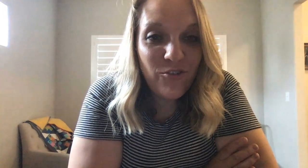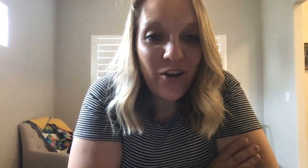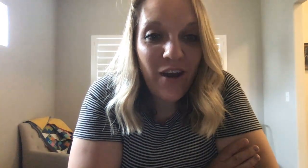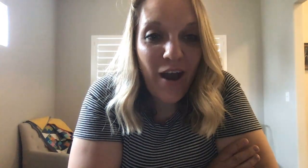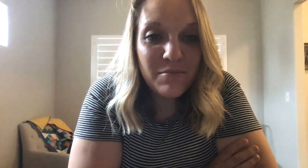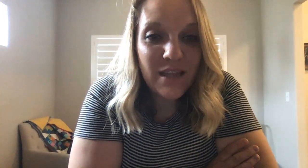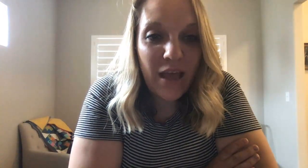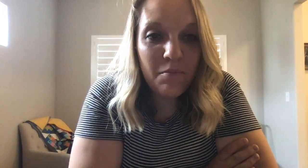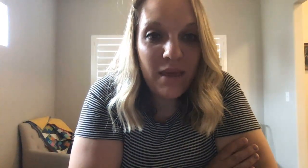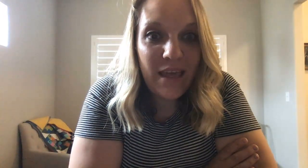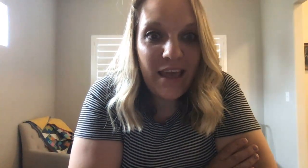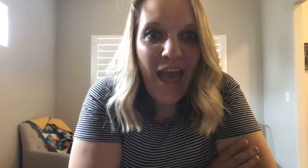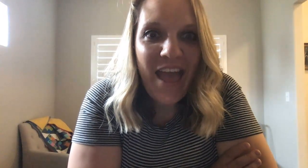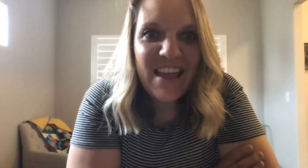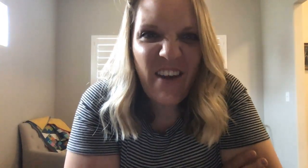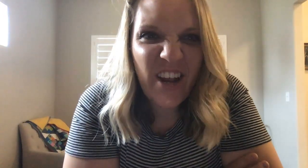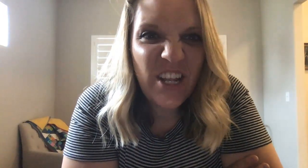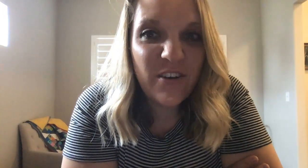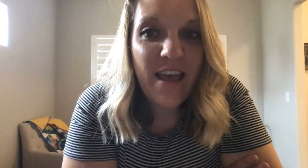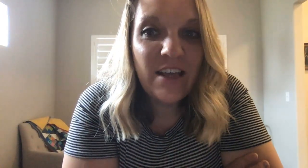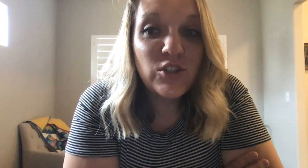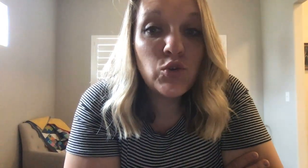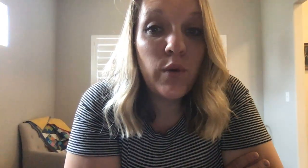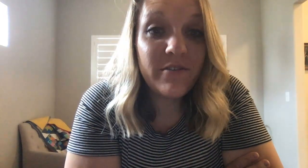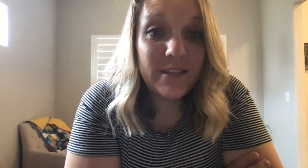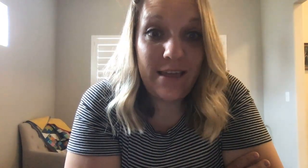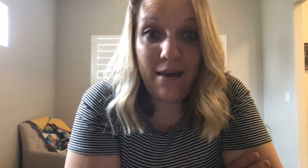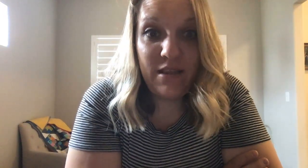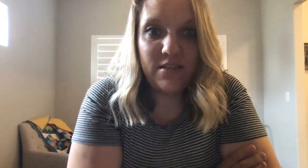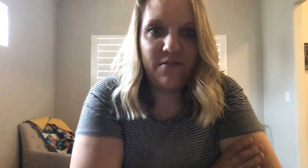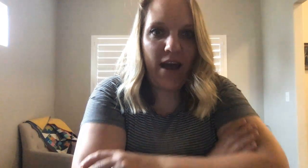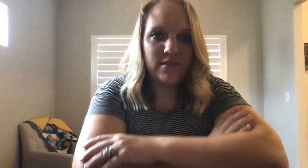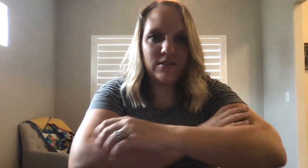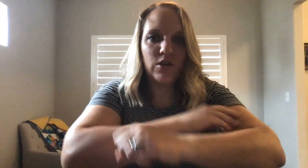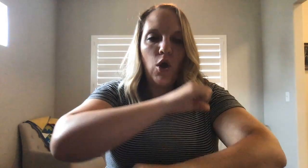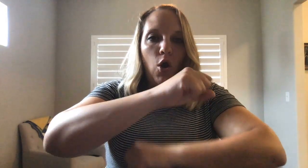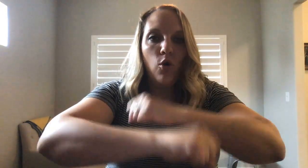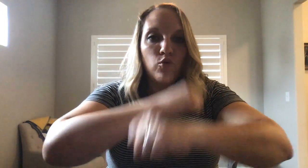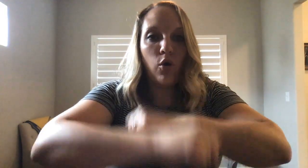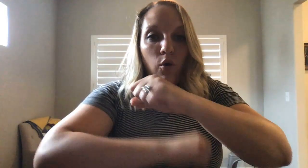your arms like me. Now we're gonna do it swiftly, that means fast.